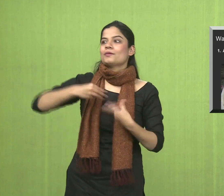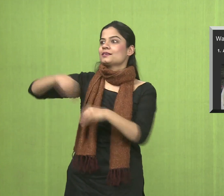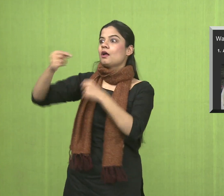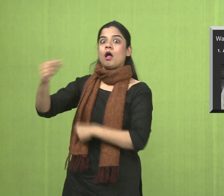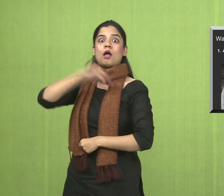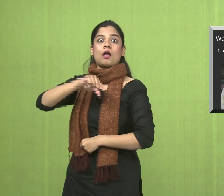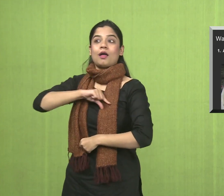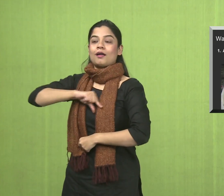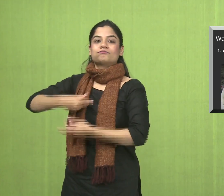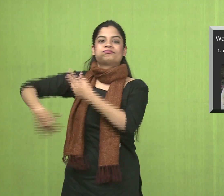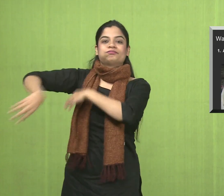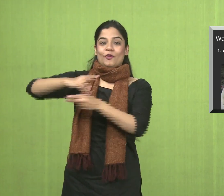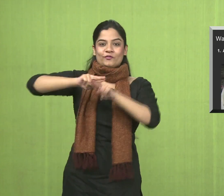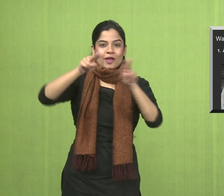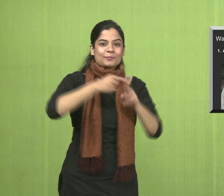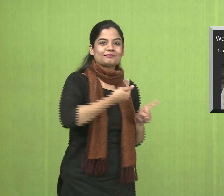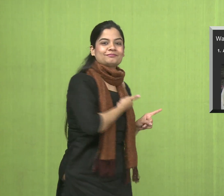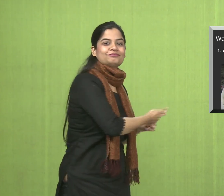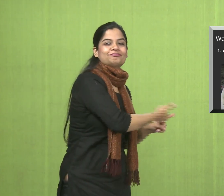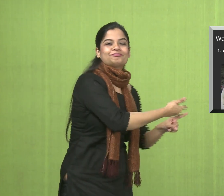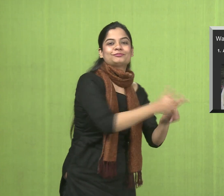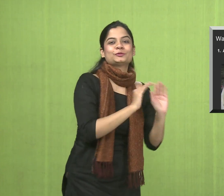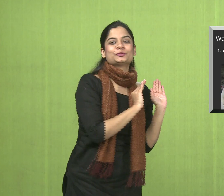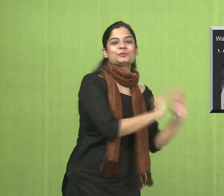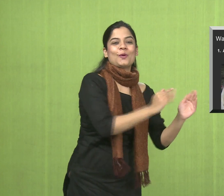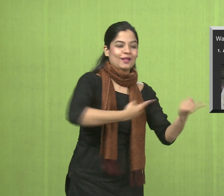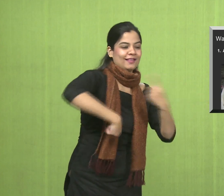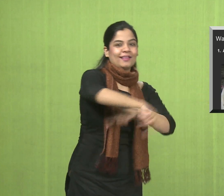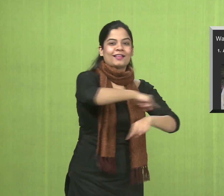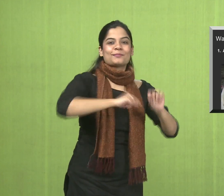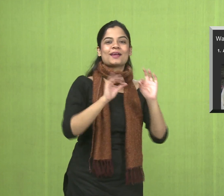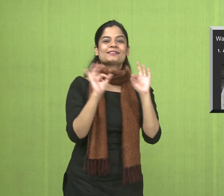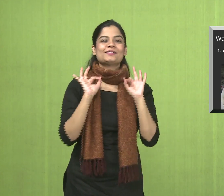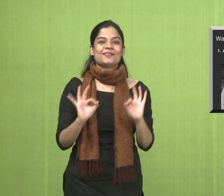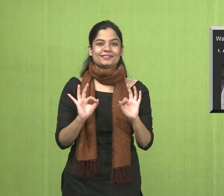that and make money out of it by selling it and also support the family income.